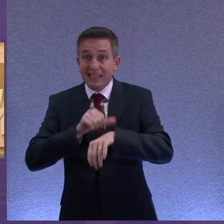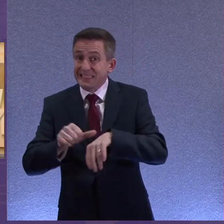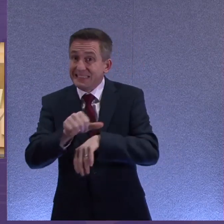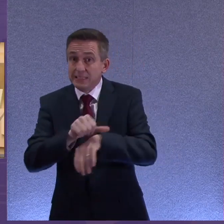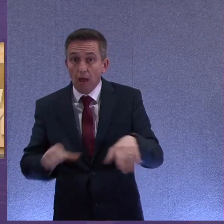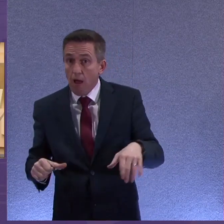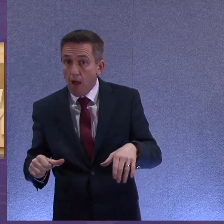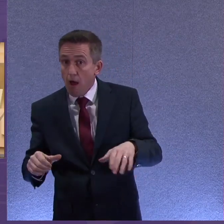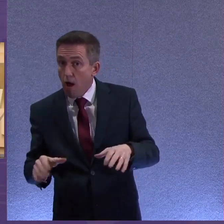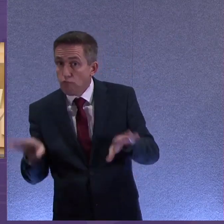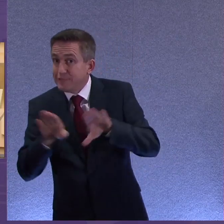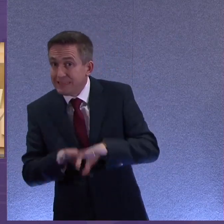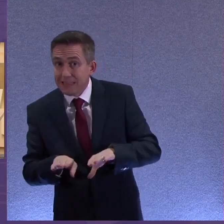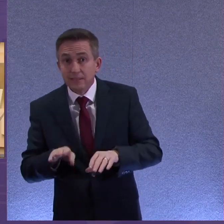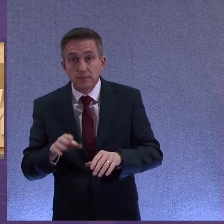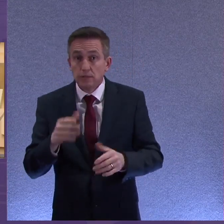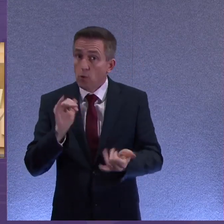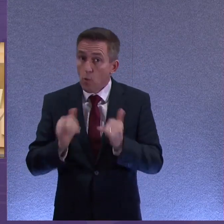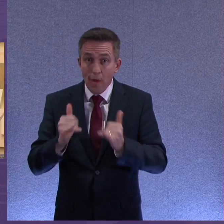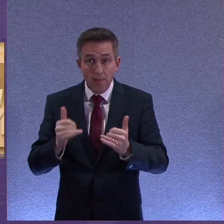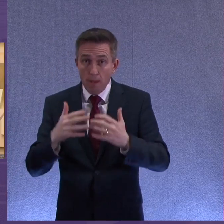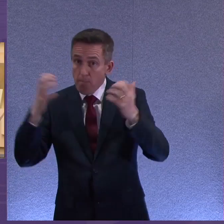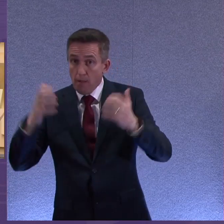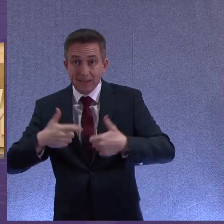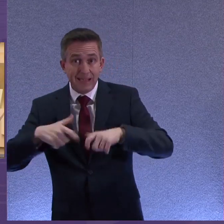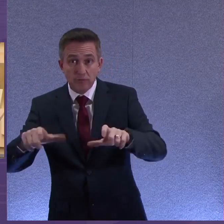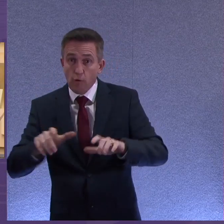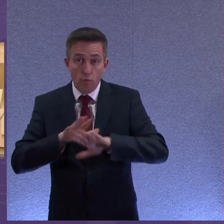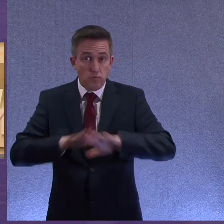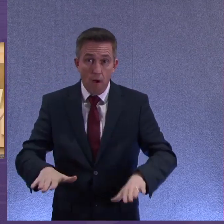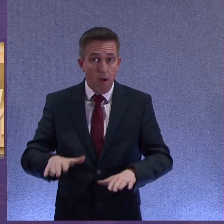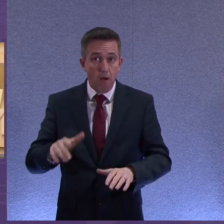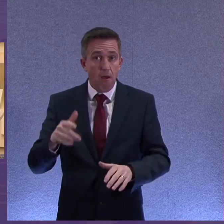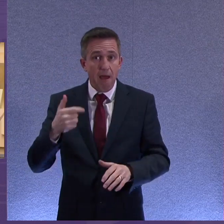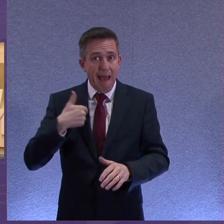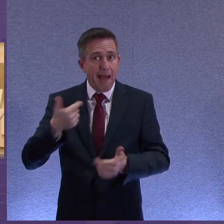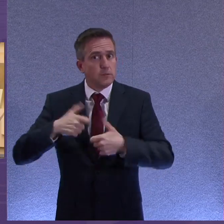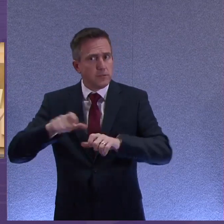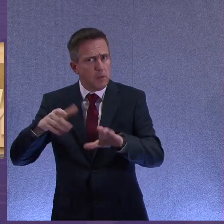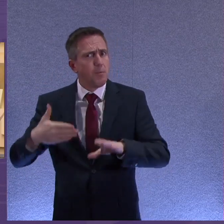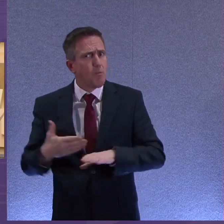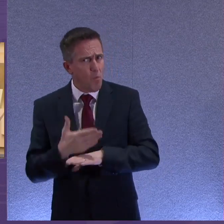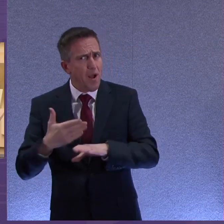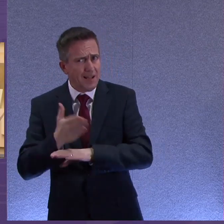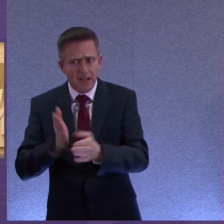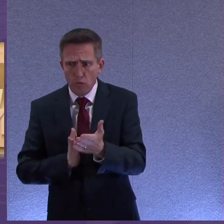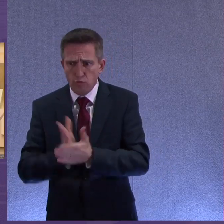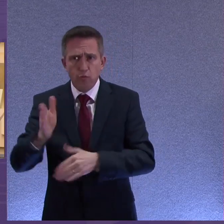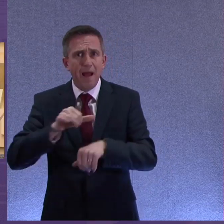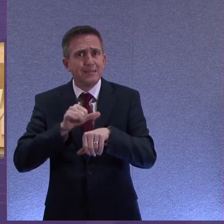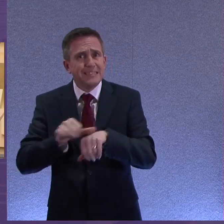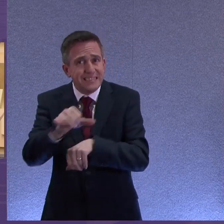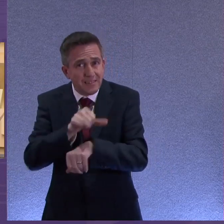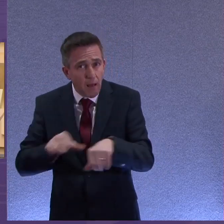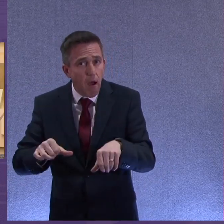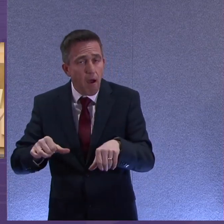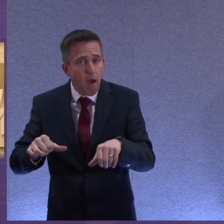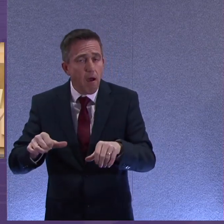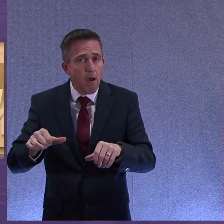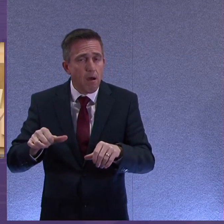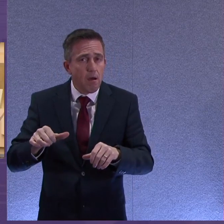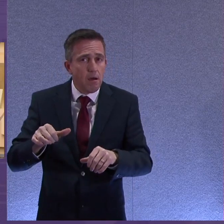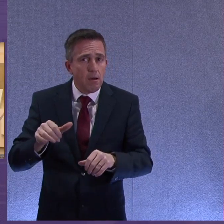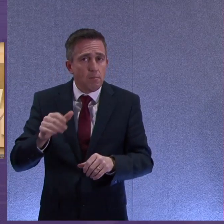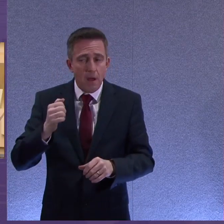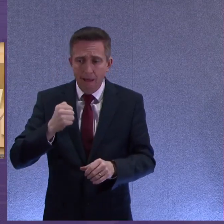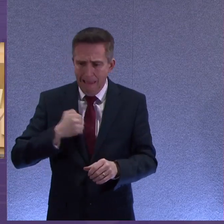to me whether Parliament is sitting or not. I'll be working, as I'm sure all of us will be. But our practices must